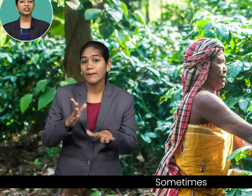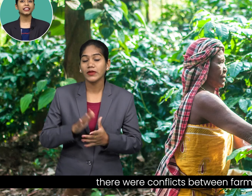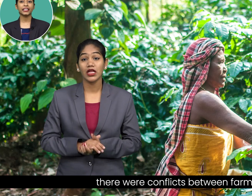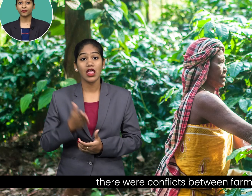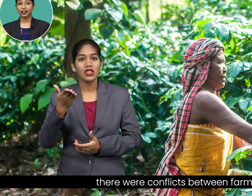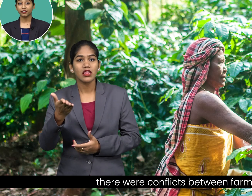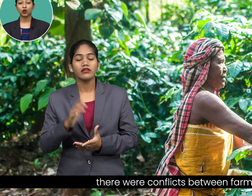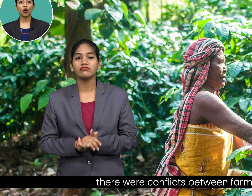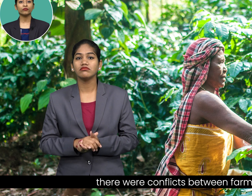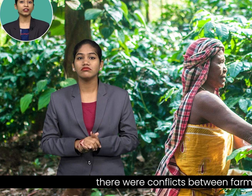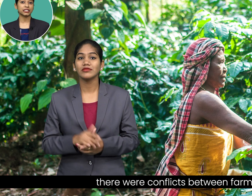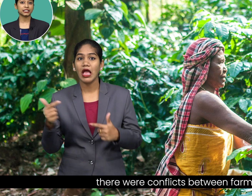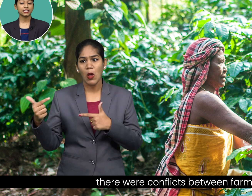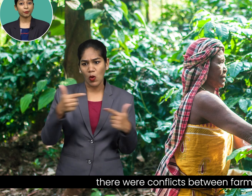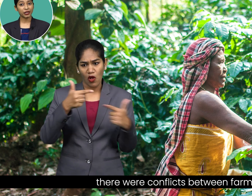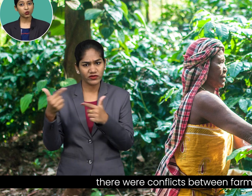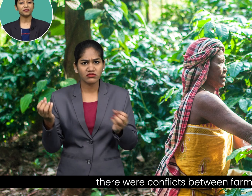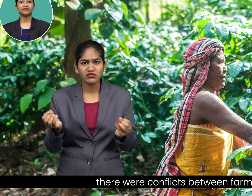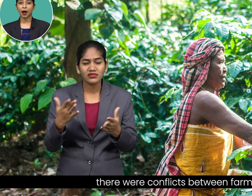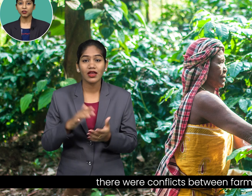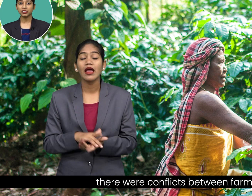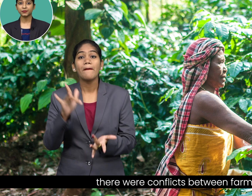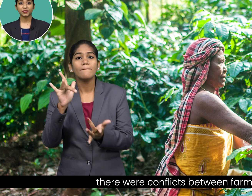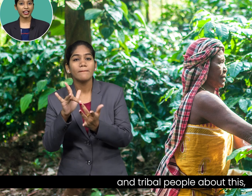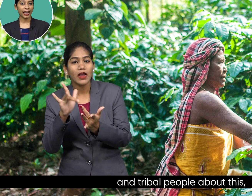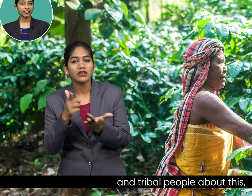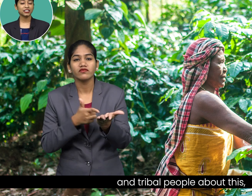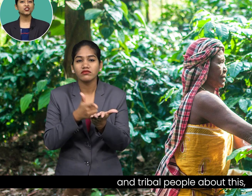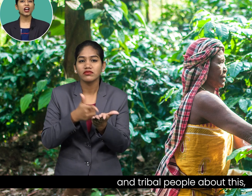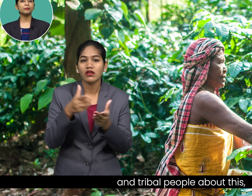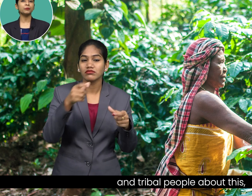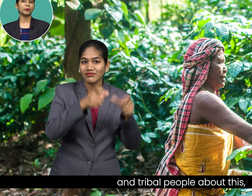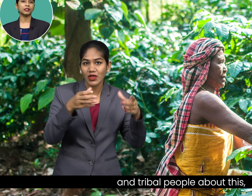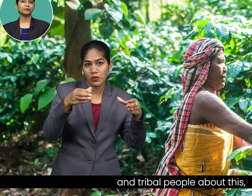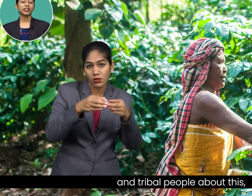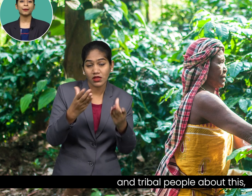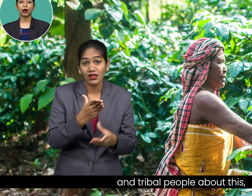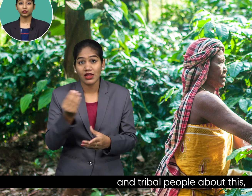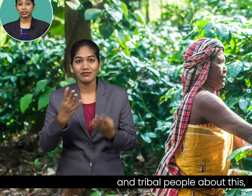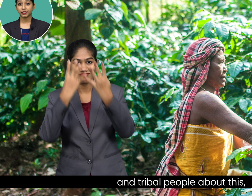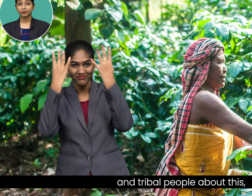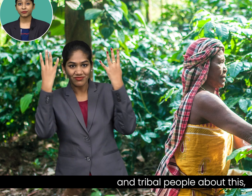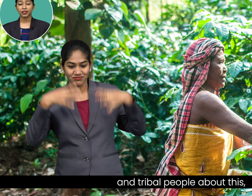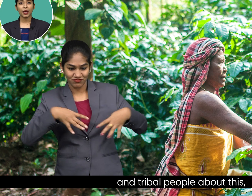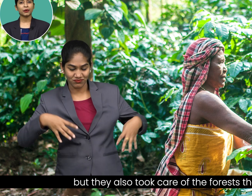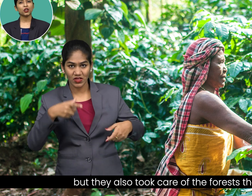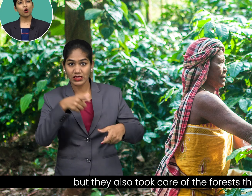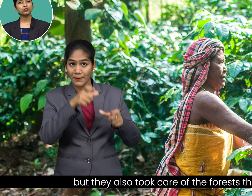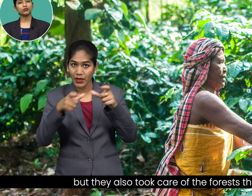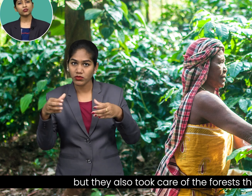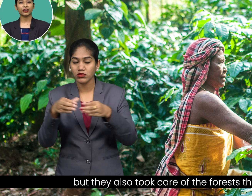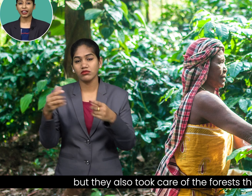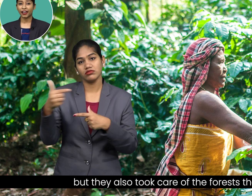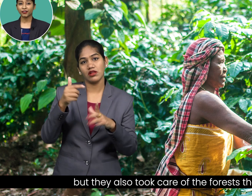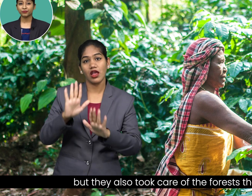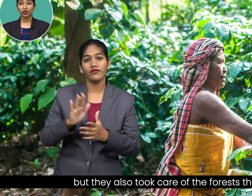Sometimes there were conflicts between farmers and tribal people about this, but they